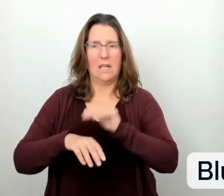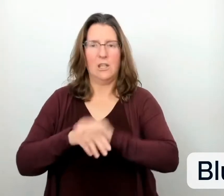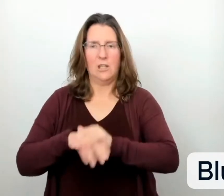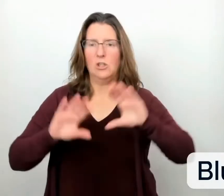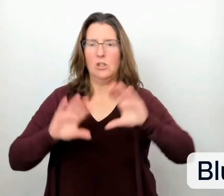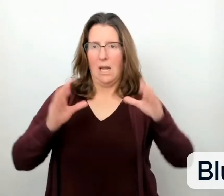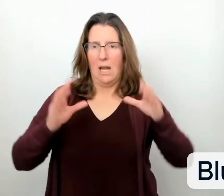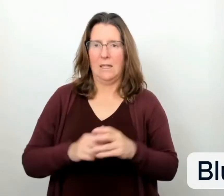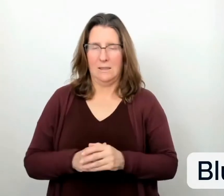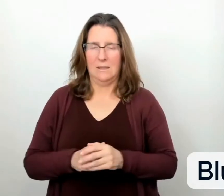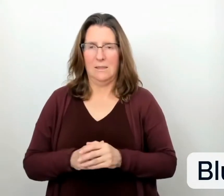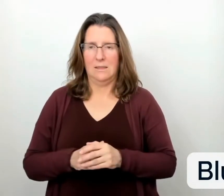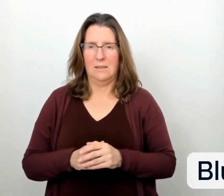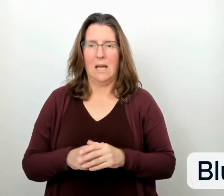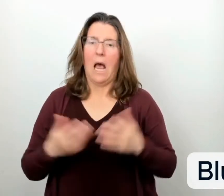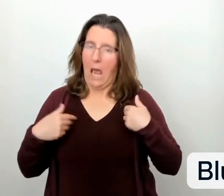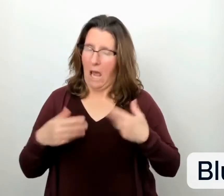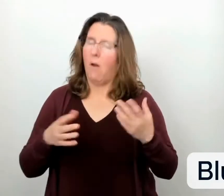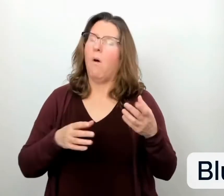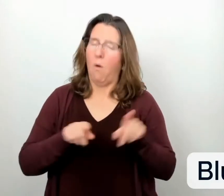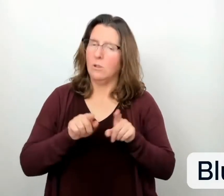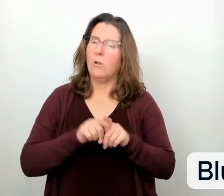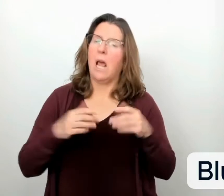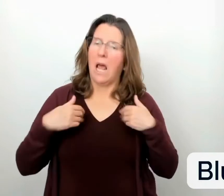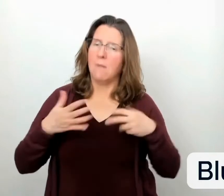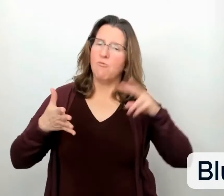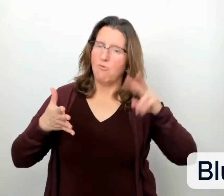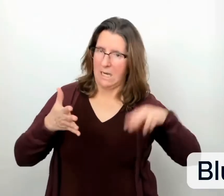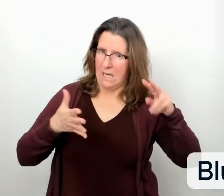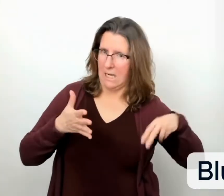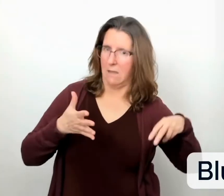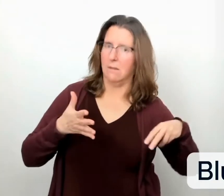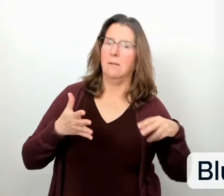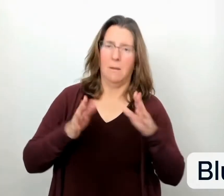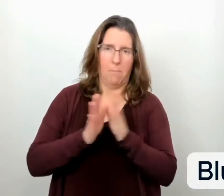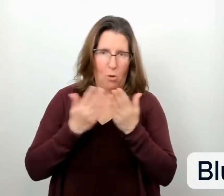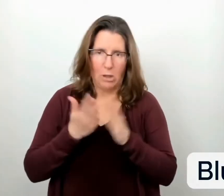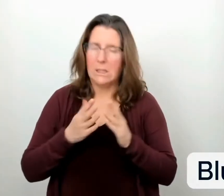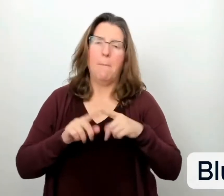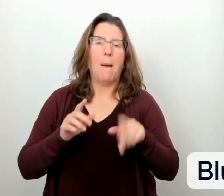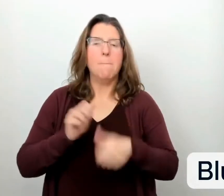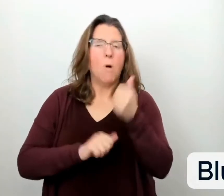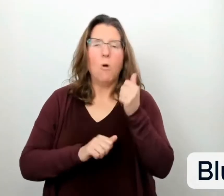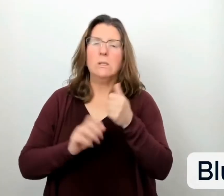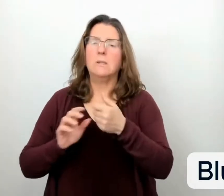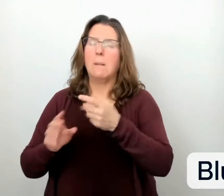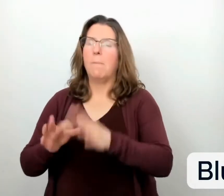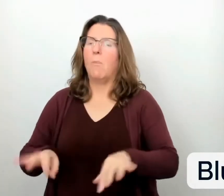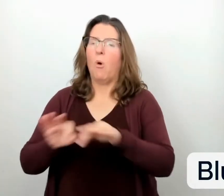to do some work. He ended up passing English. To pass English, he had to also read other books and complete tasks. But the hook that got